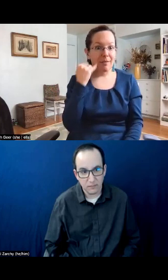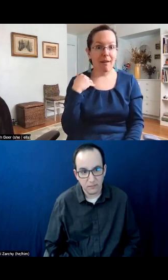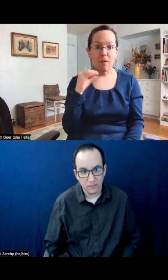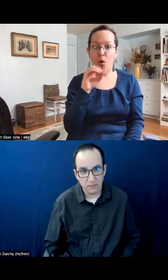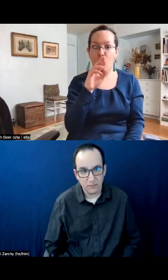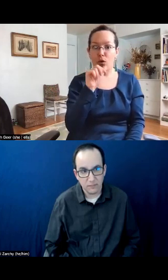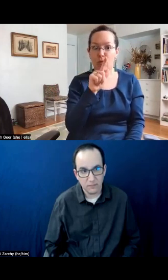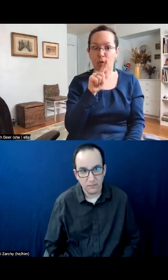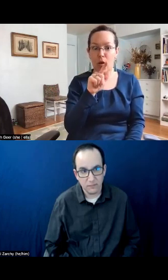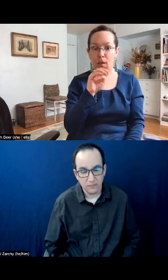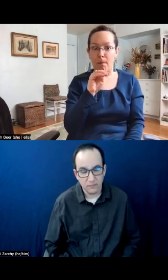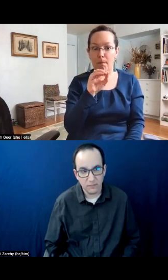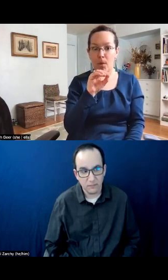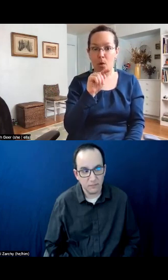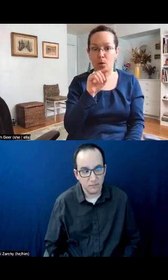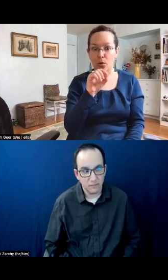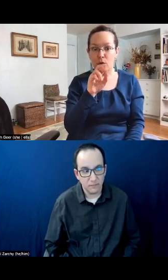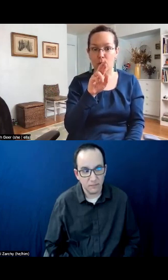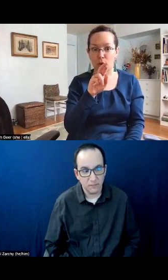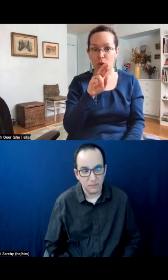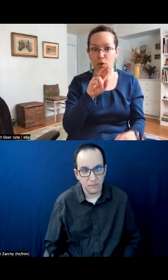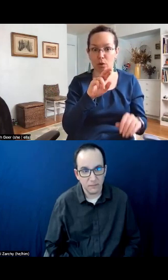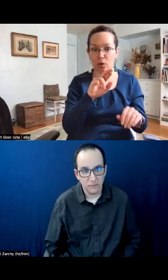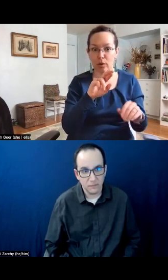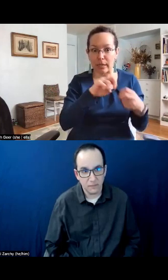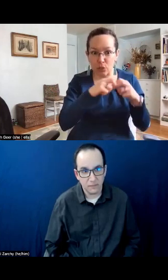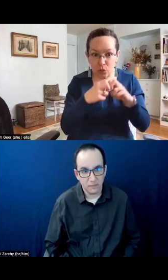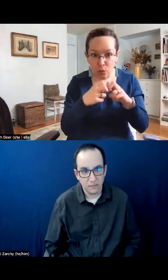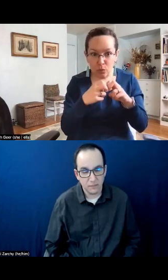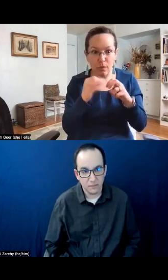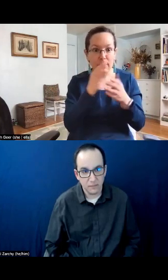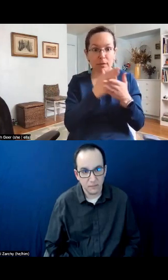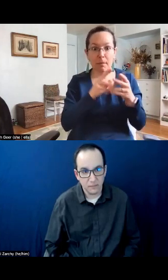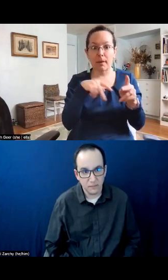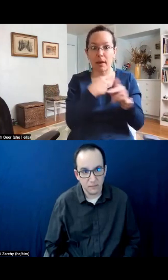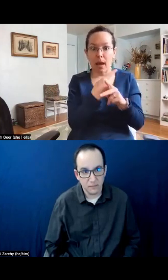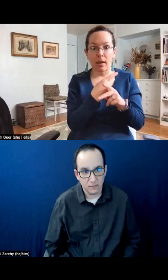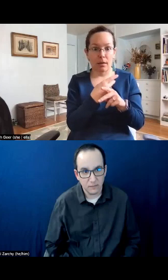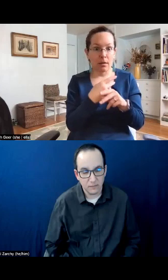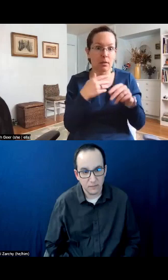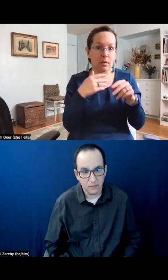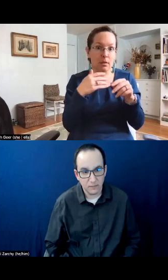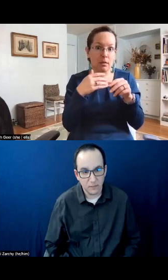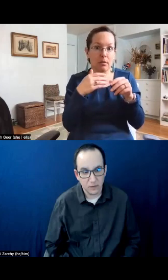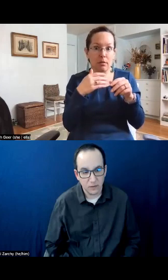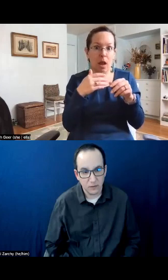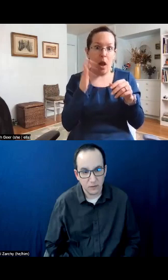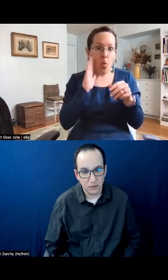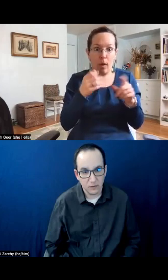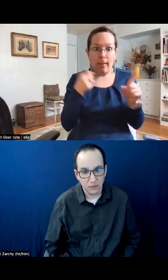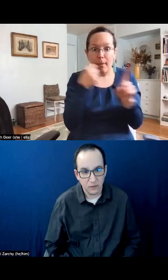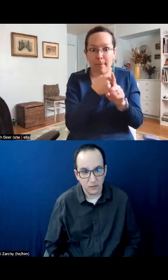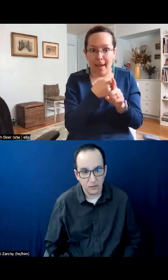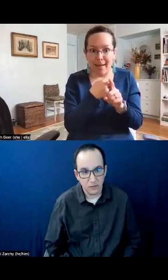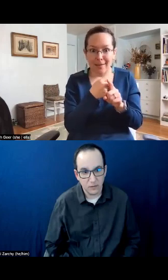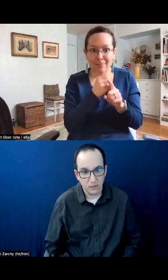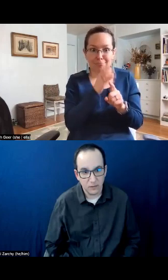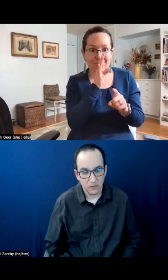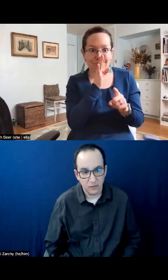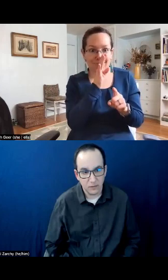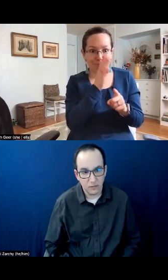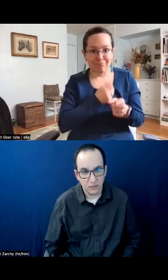this modality itself. Whereas in an oral language, if there's a fine motor issue, with speech